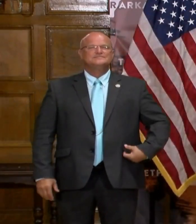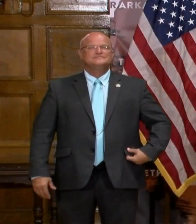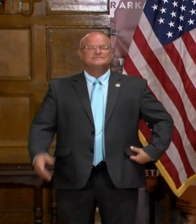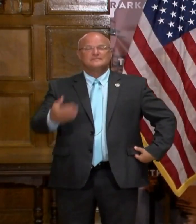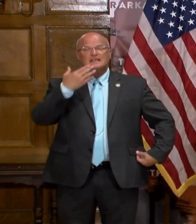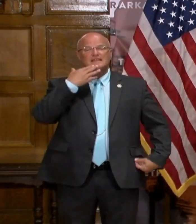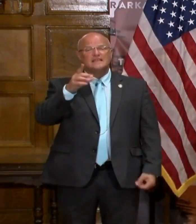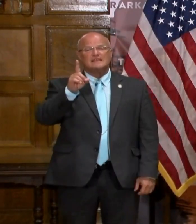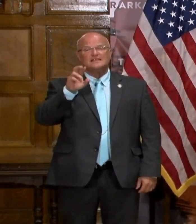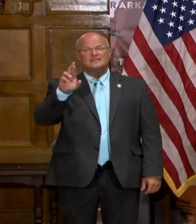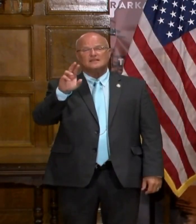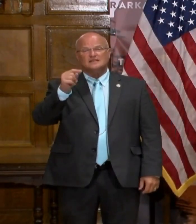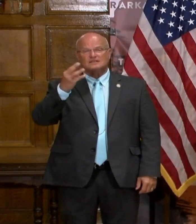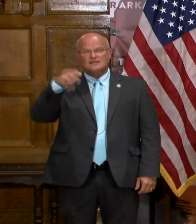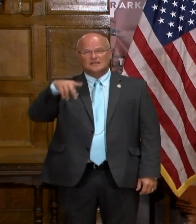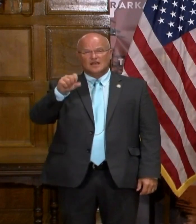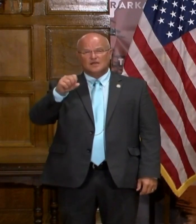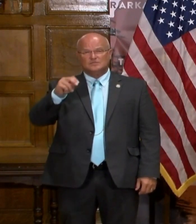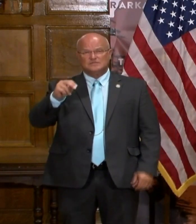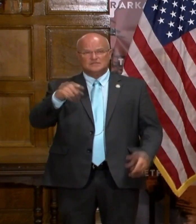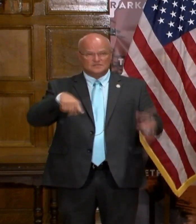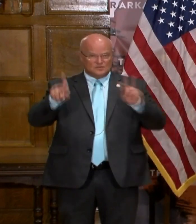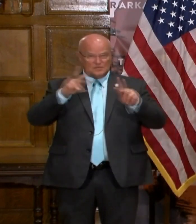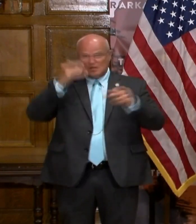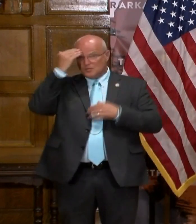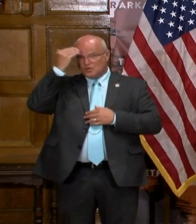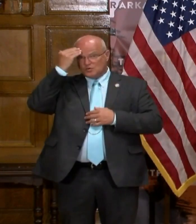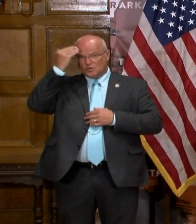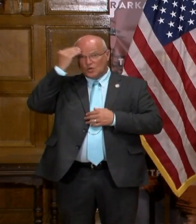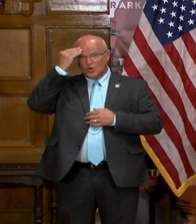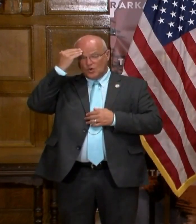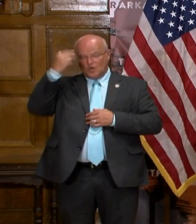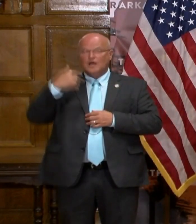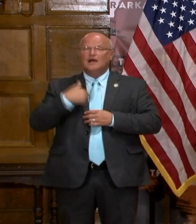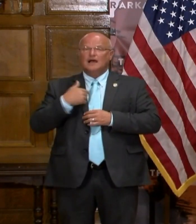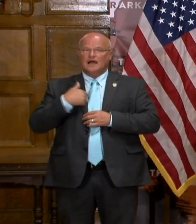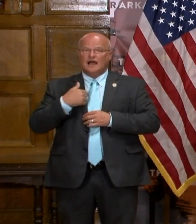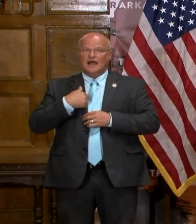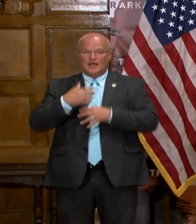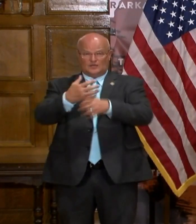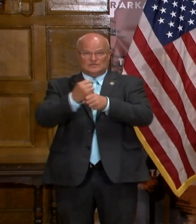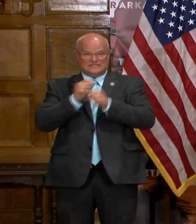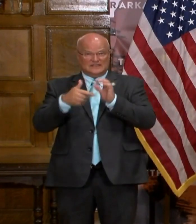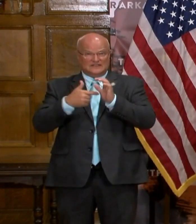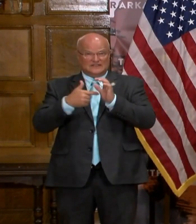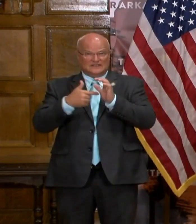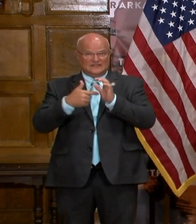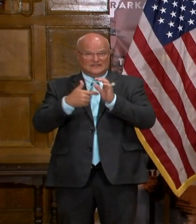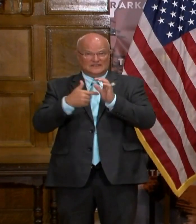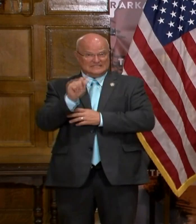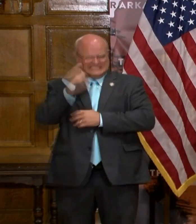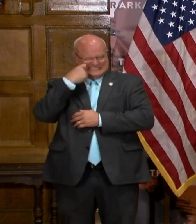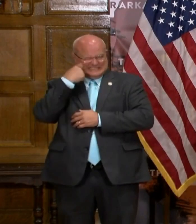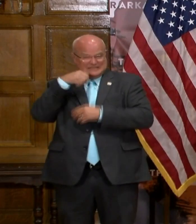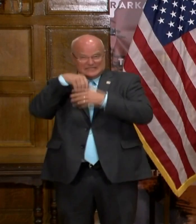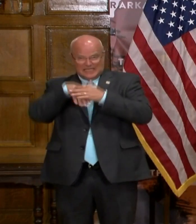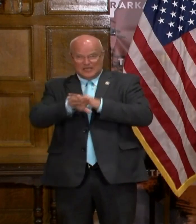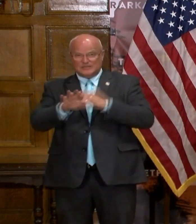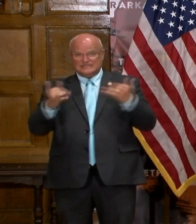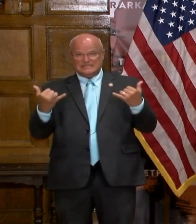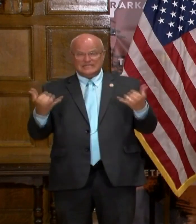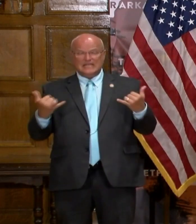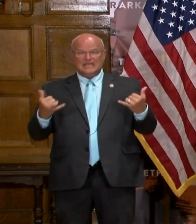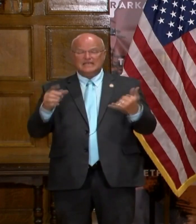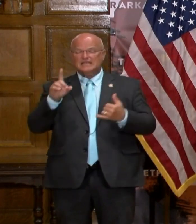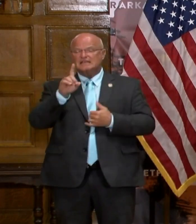Thank you, Dr. Thompson. And so everyone knows, I received this data shortly before we came to this